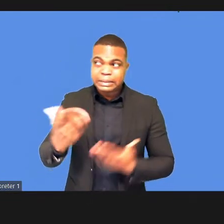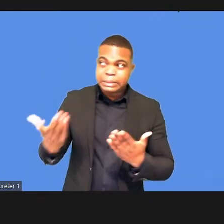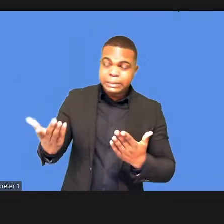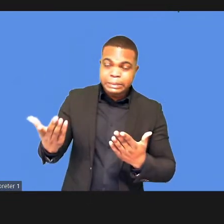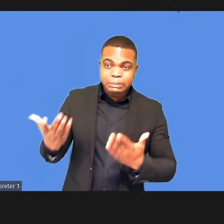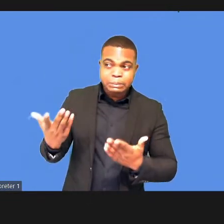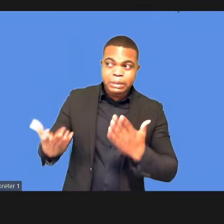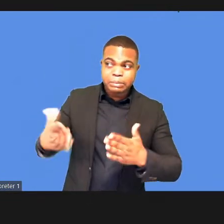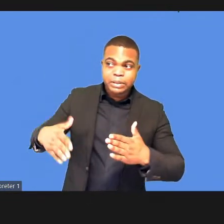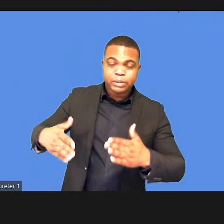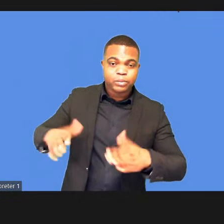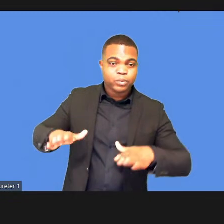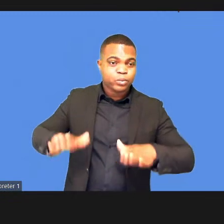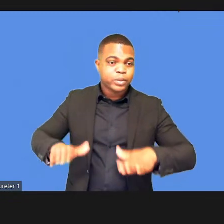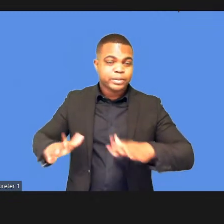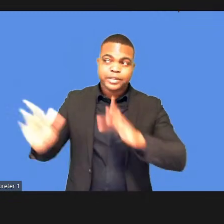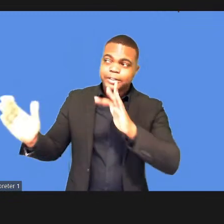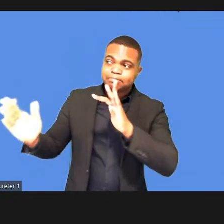to